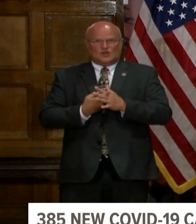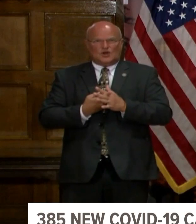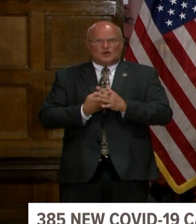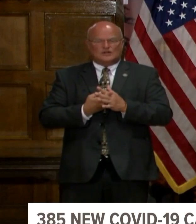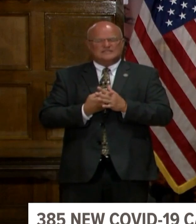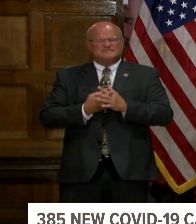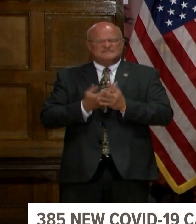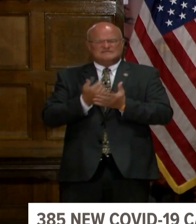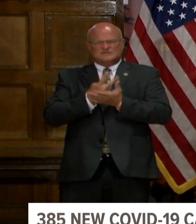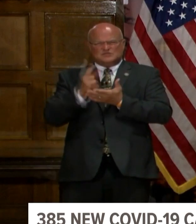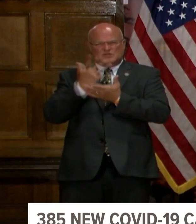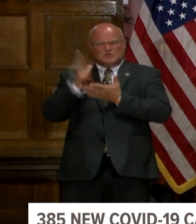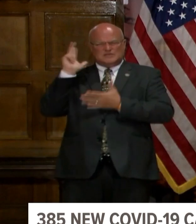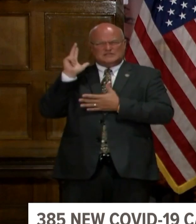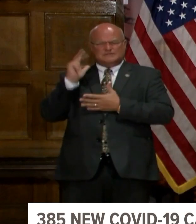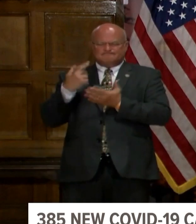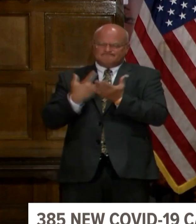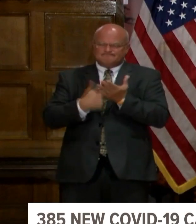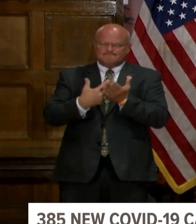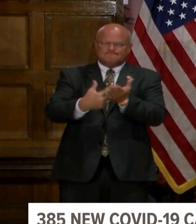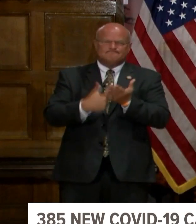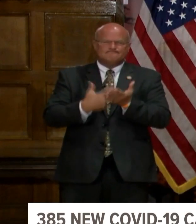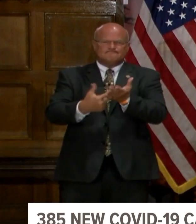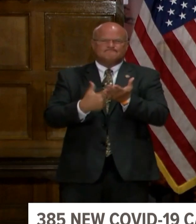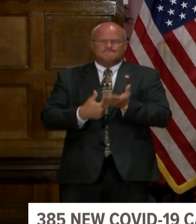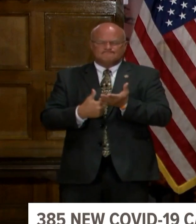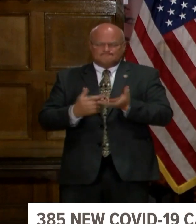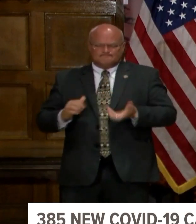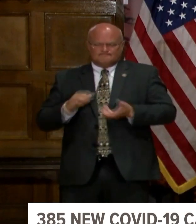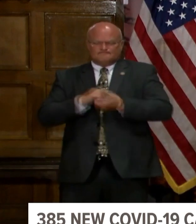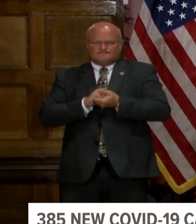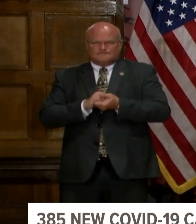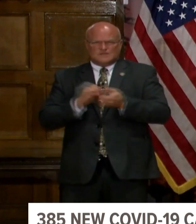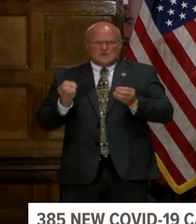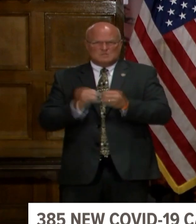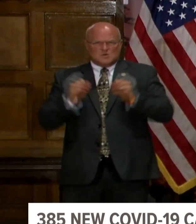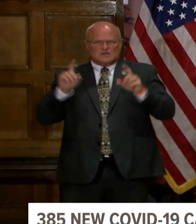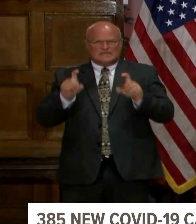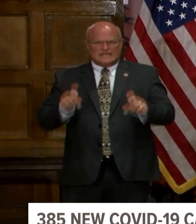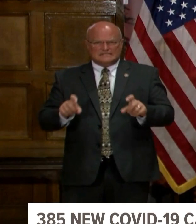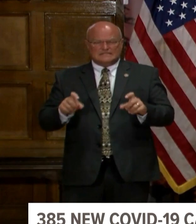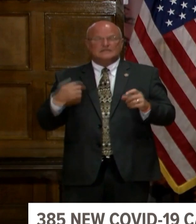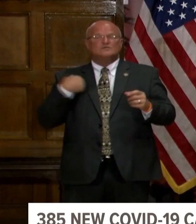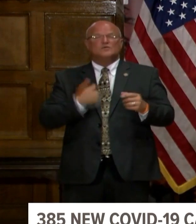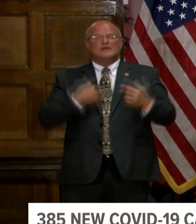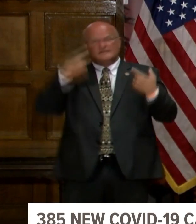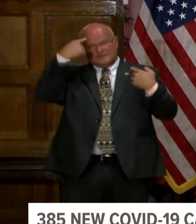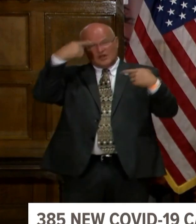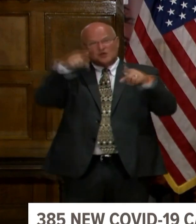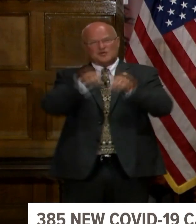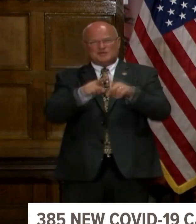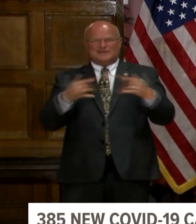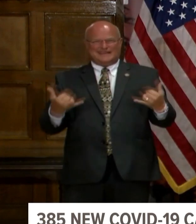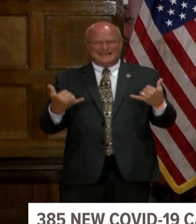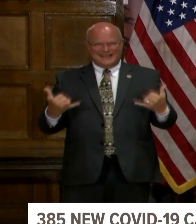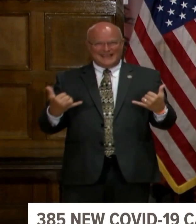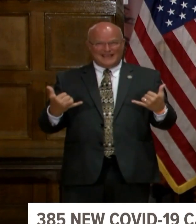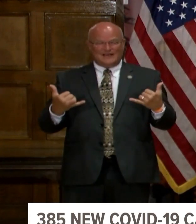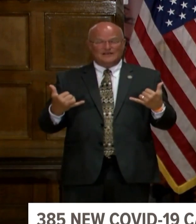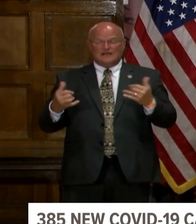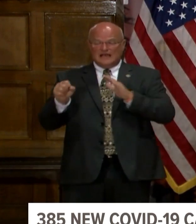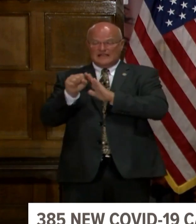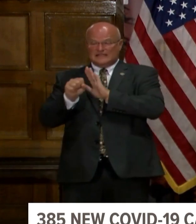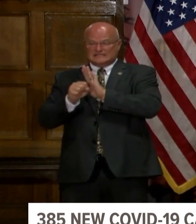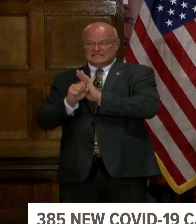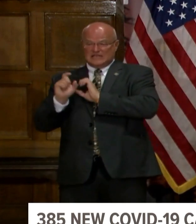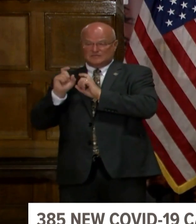weeks back, this discussion of how we can partner together to help provide more testing. We've reached the agreement to do so, as you've heard today. The state's